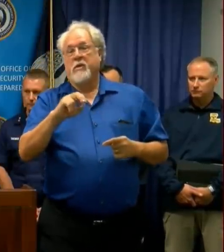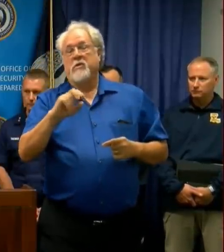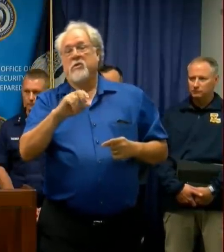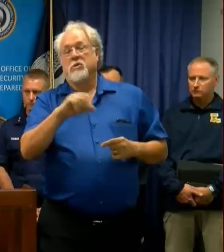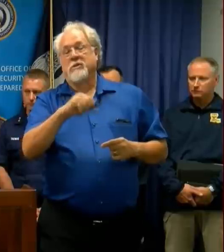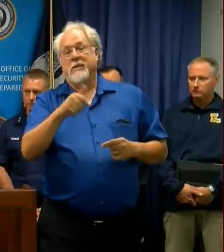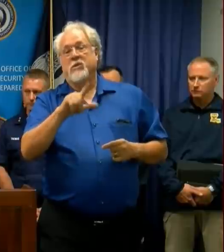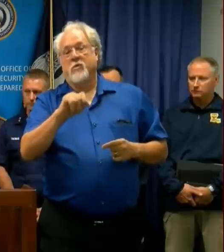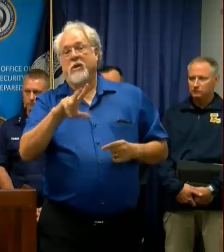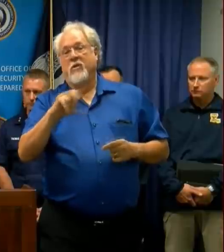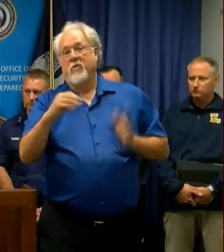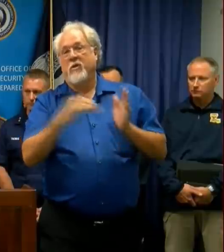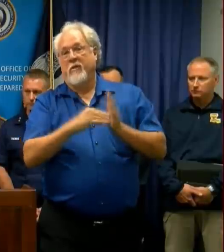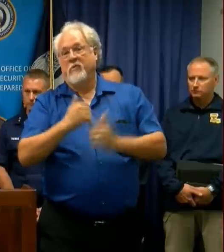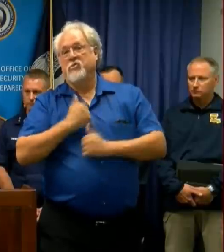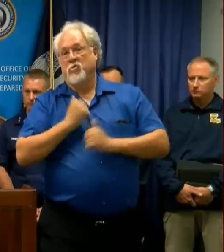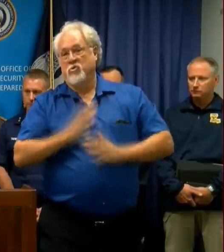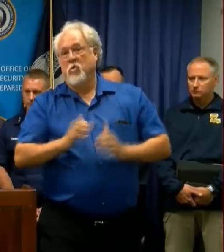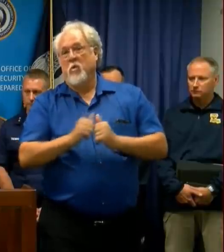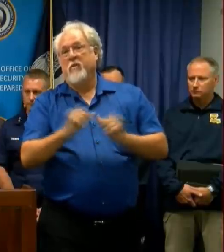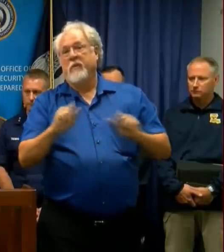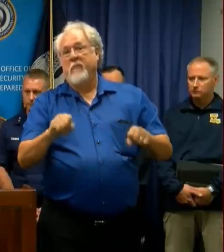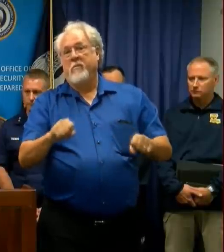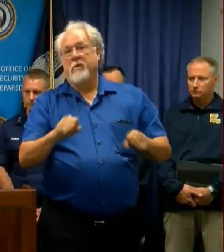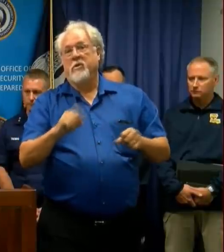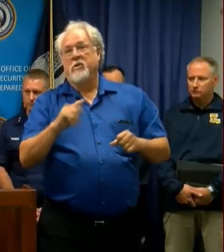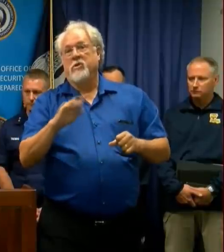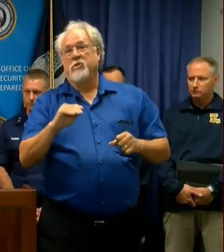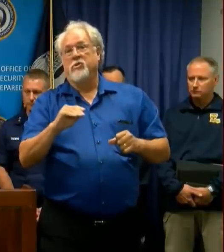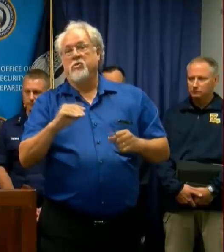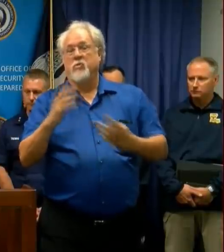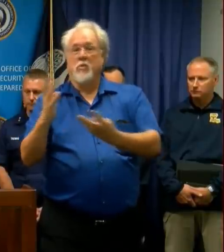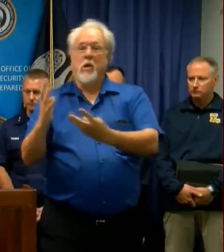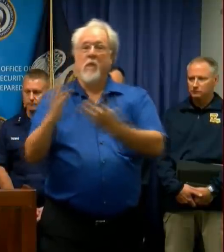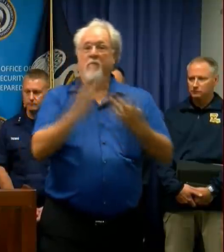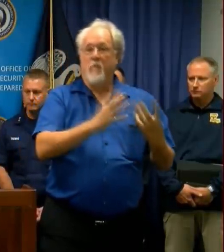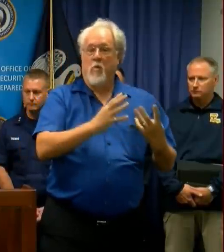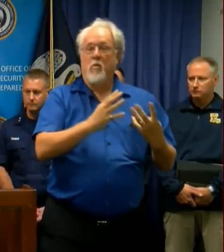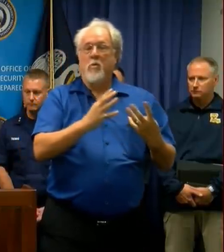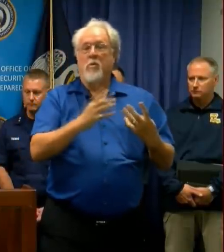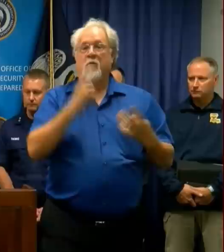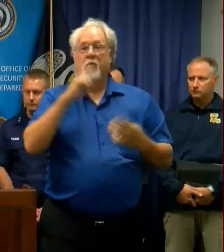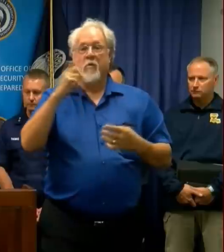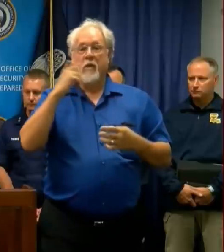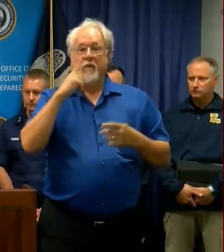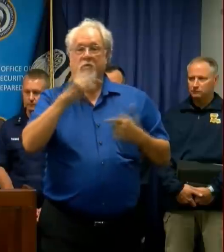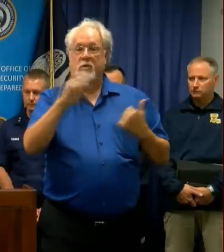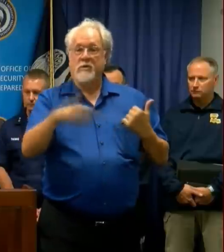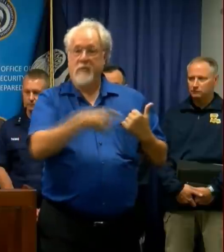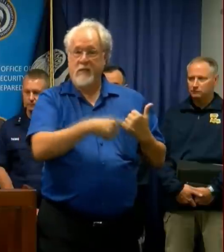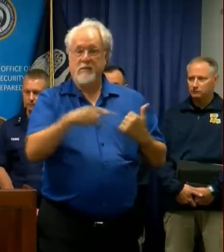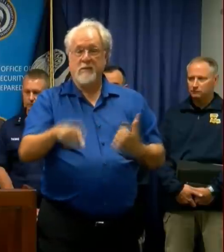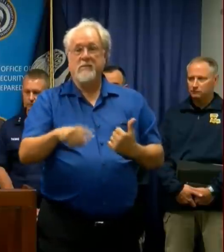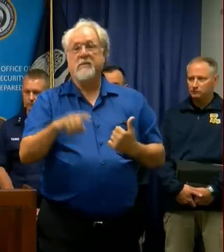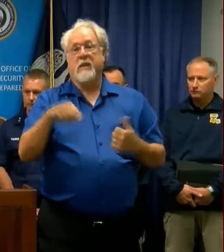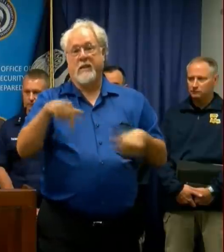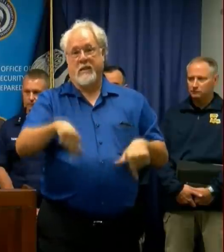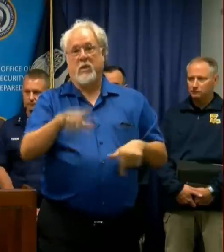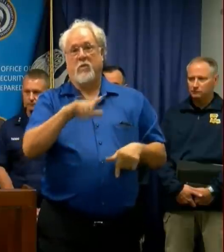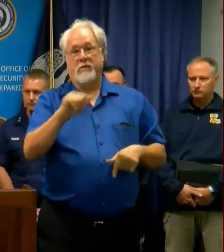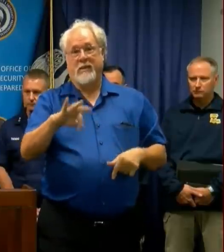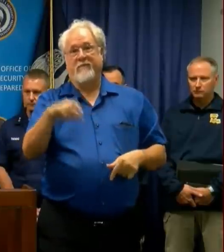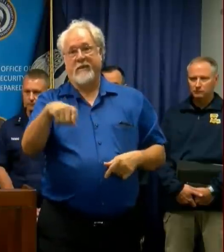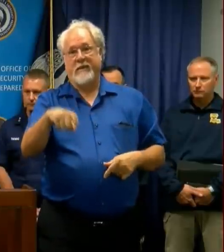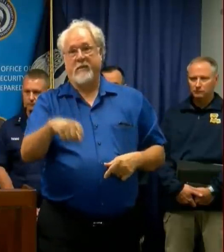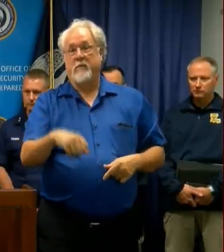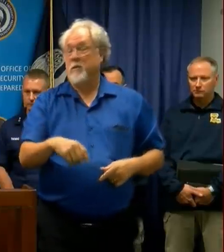30,000 soldiers with capabilities being able to come forward for the governor in Texas and for Governor Edwards if